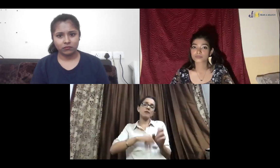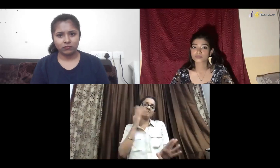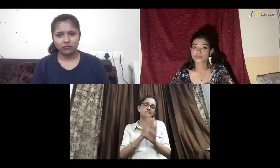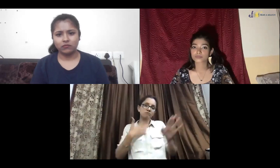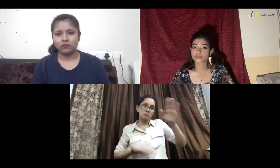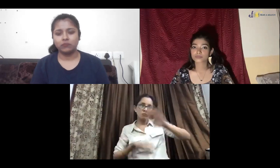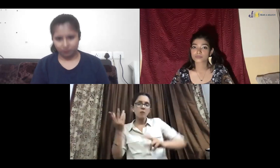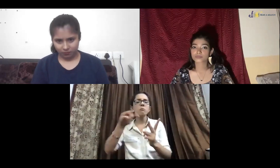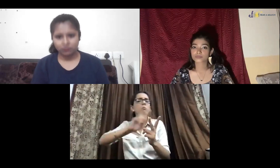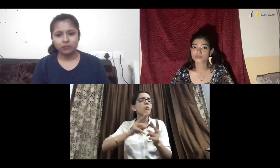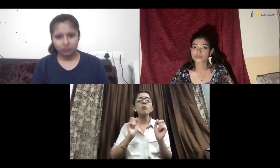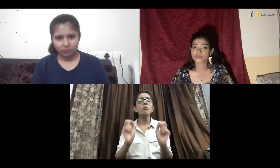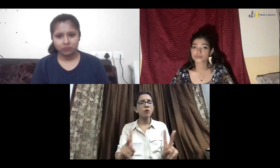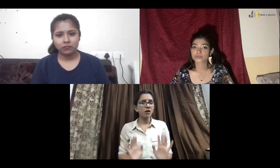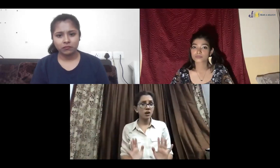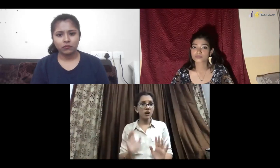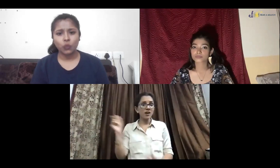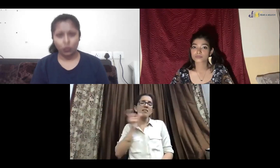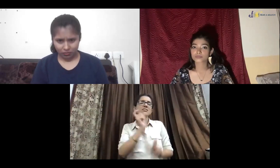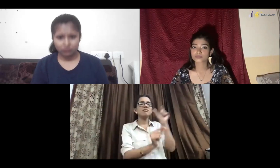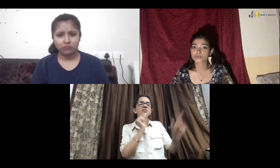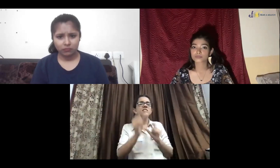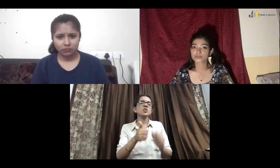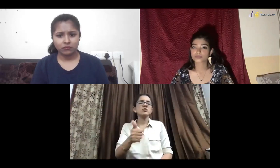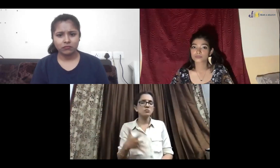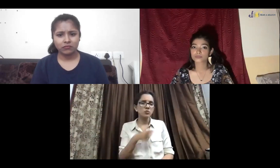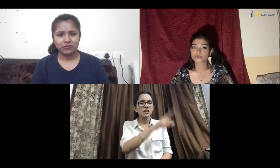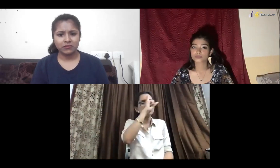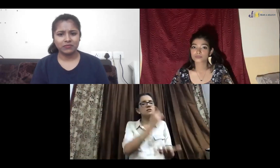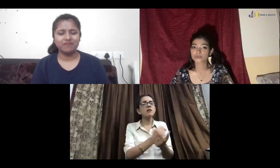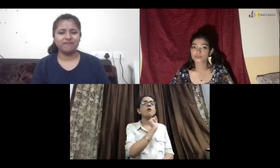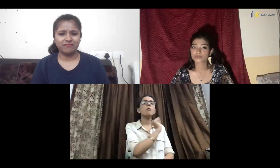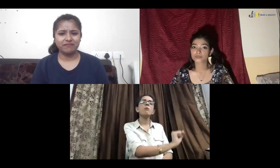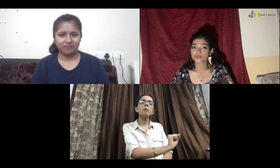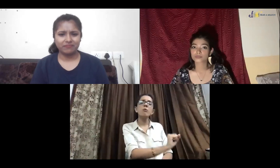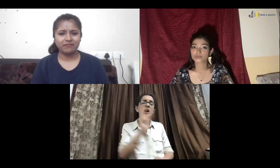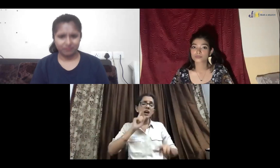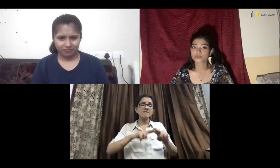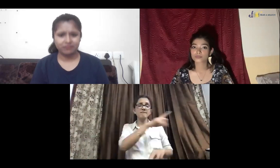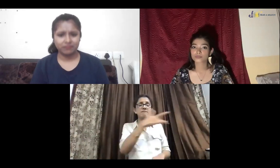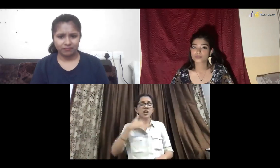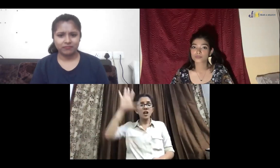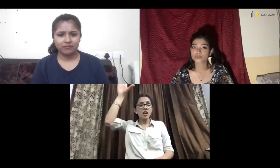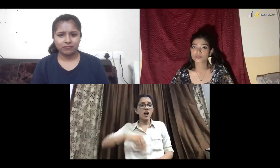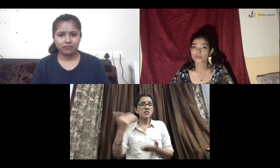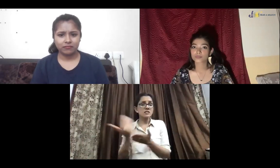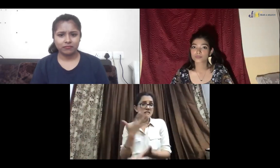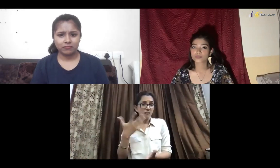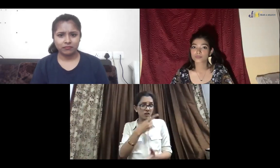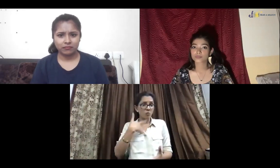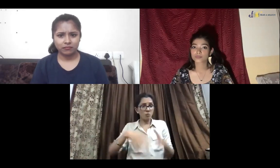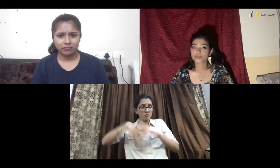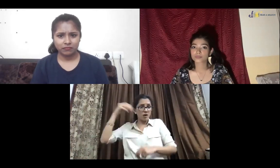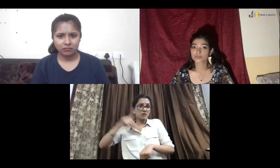move late night, but yeah, some feel that they would have to take early leaves. They have to